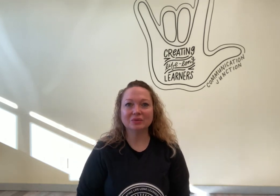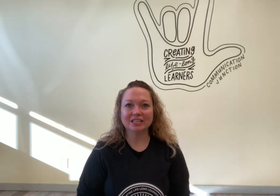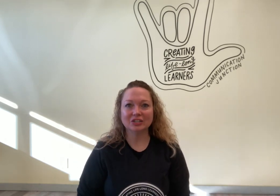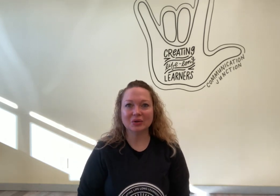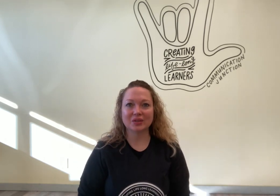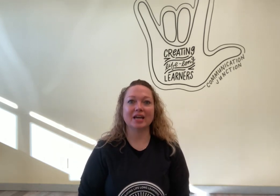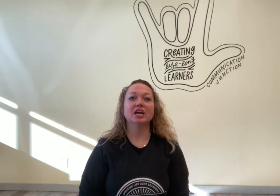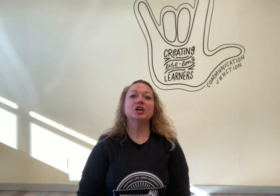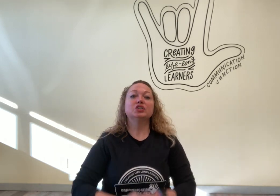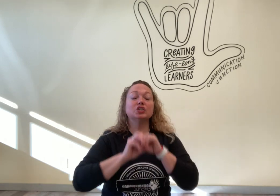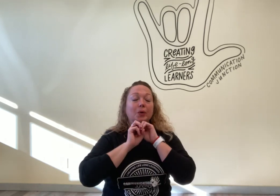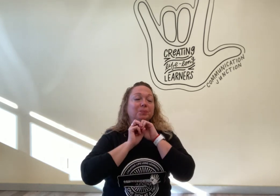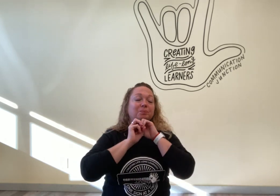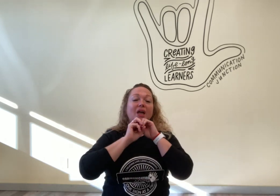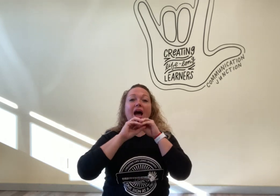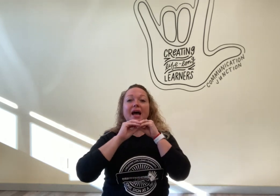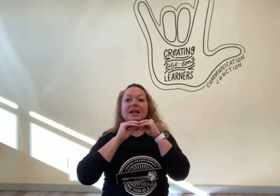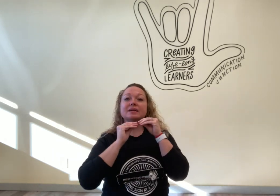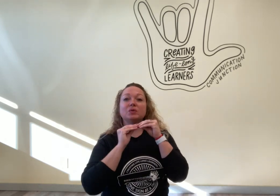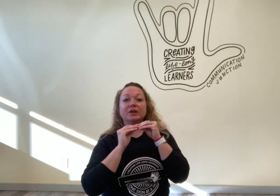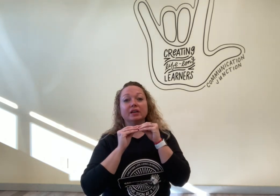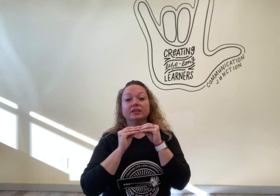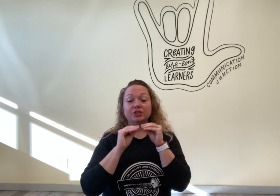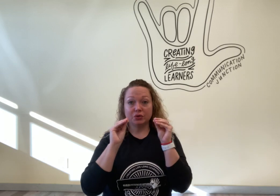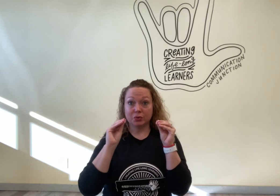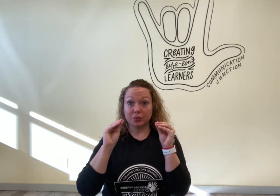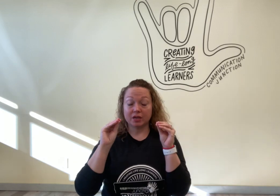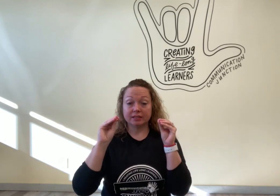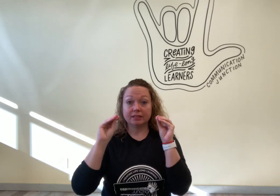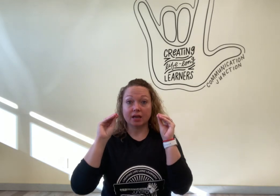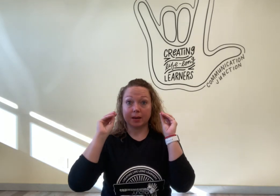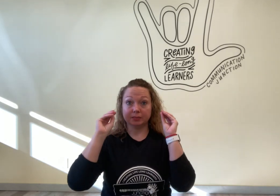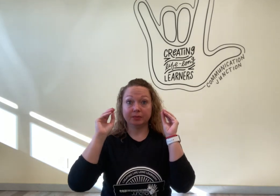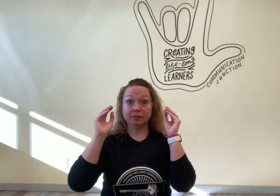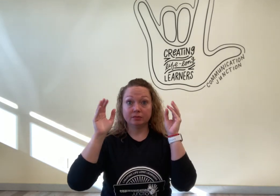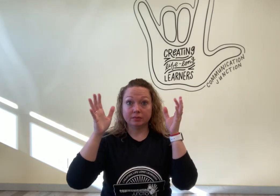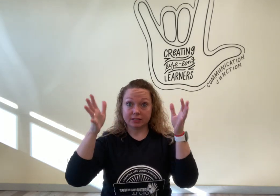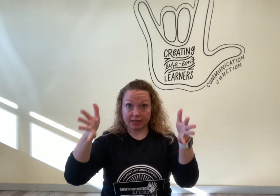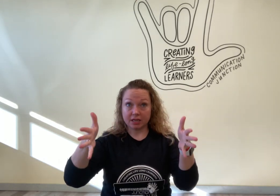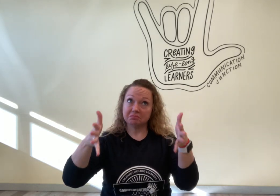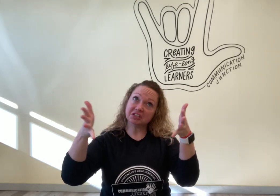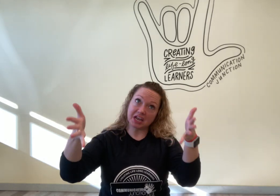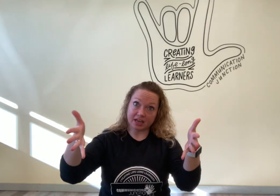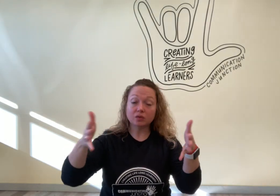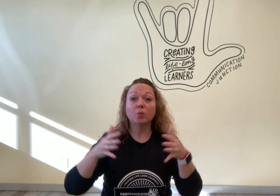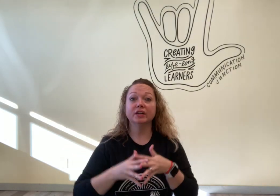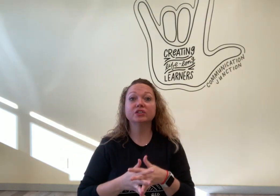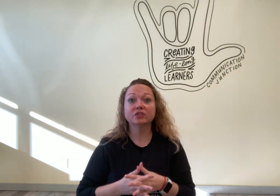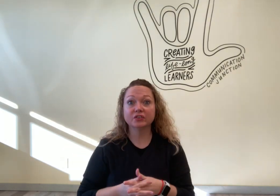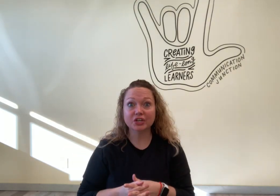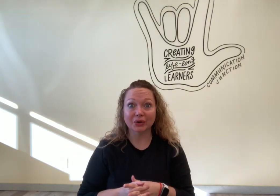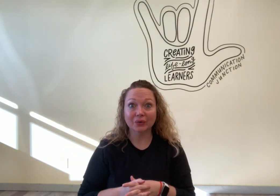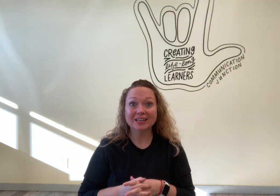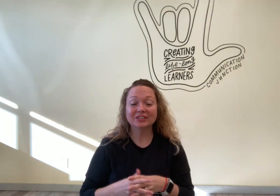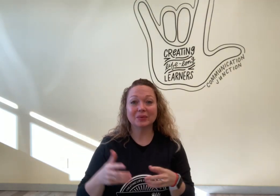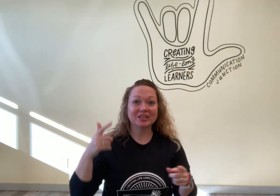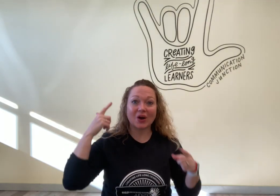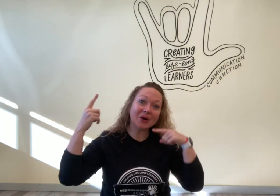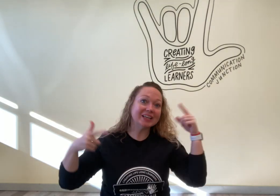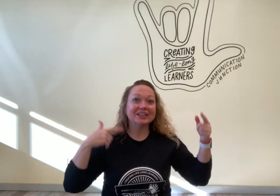to know that. So I am going to sing it, say it once for you so that we can all get it in our